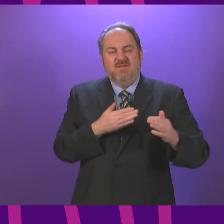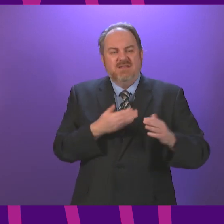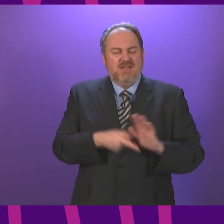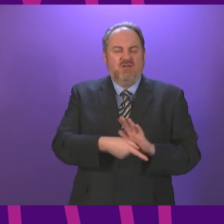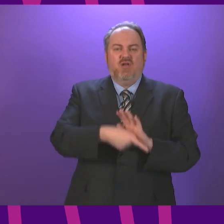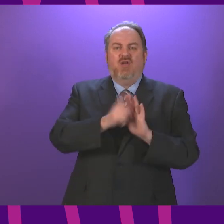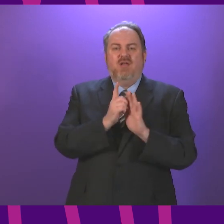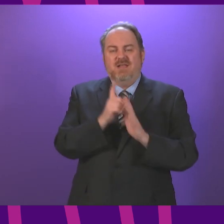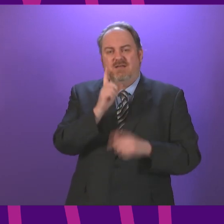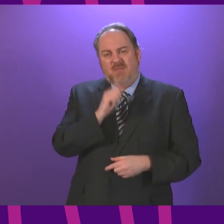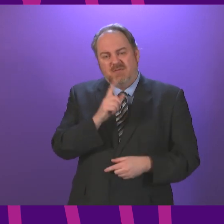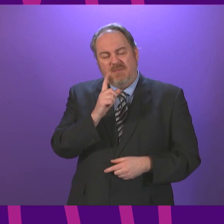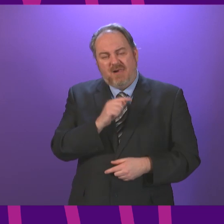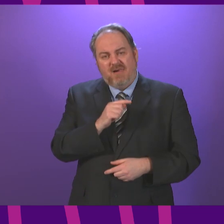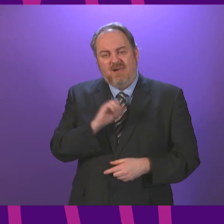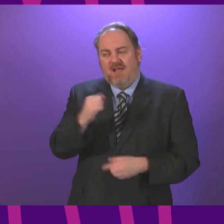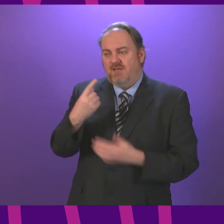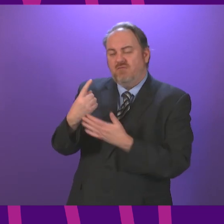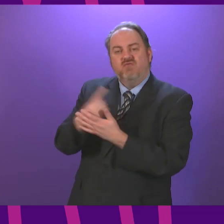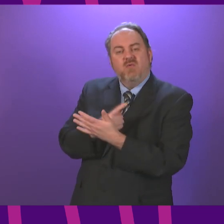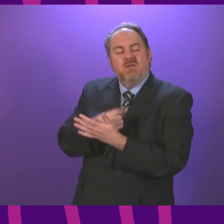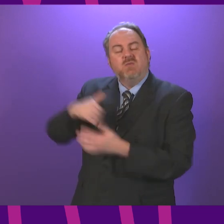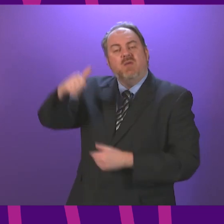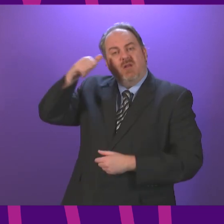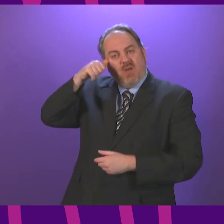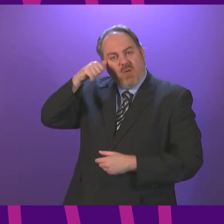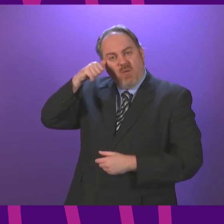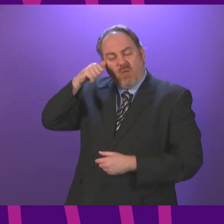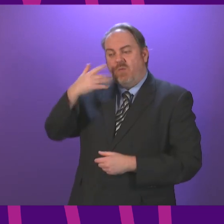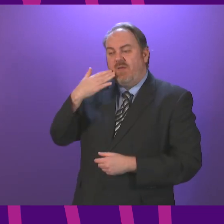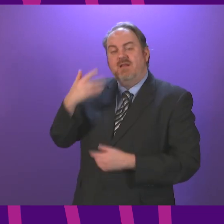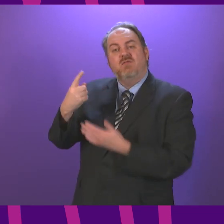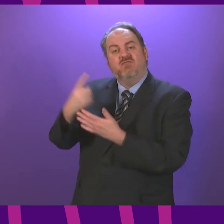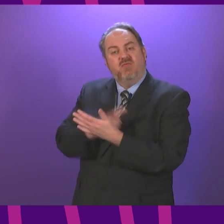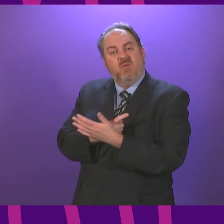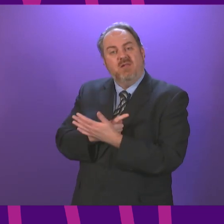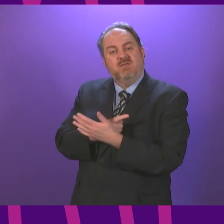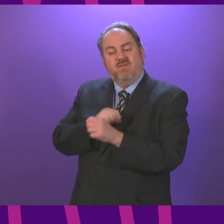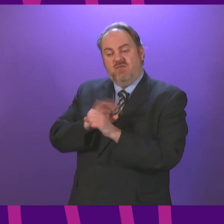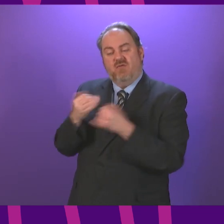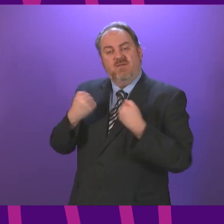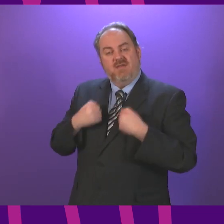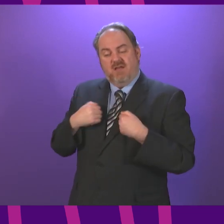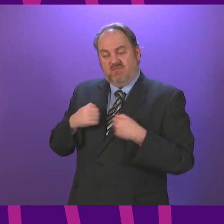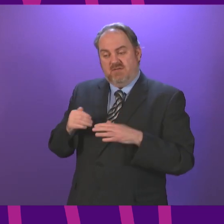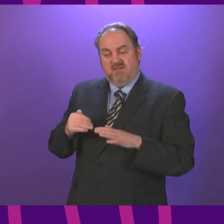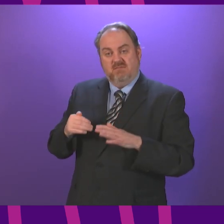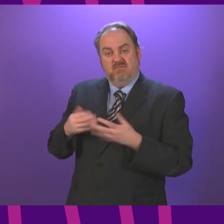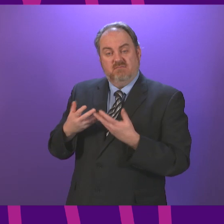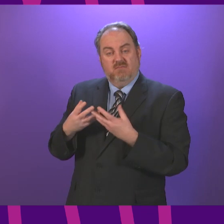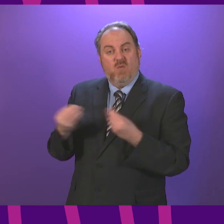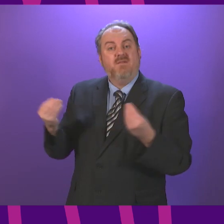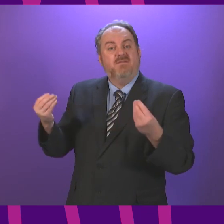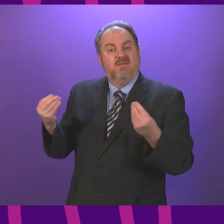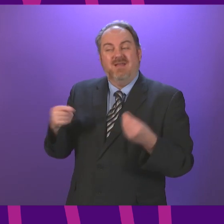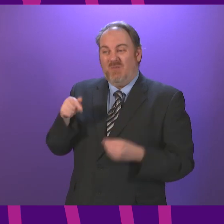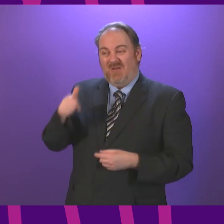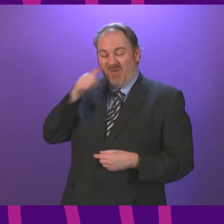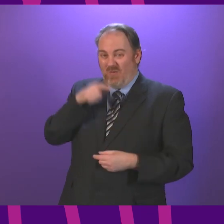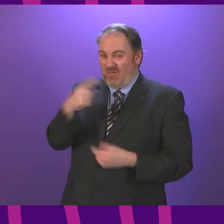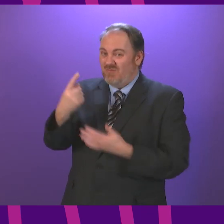and whilst the restrictions are being lifted, given the damage that these restrictions are